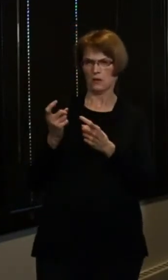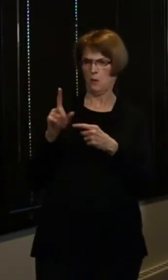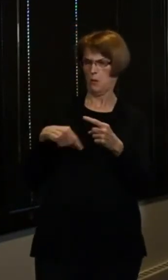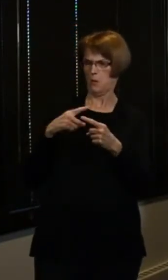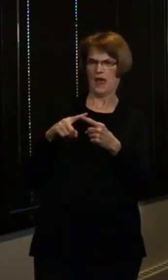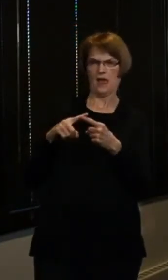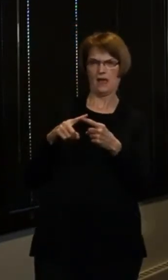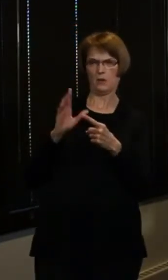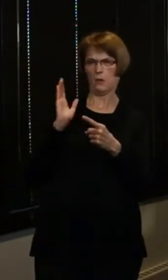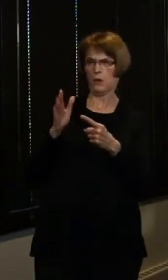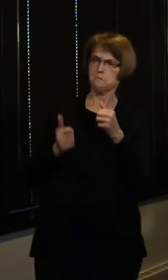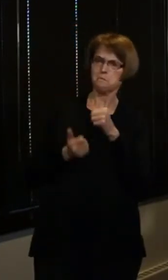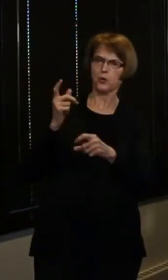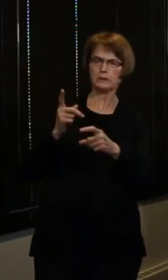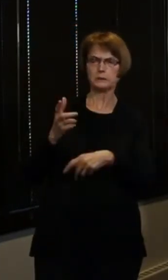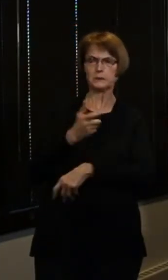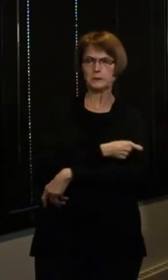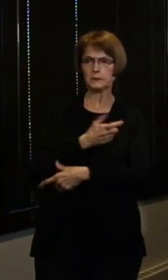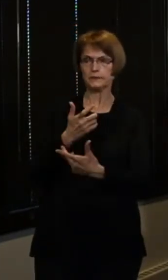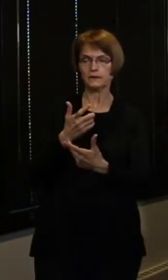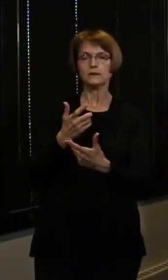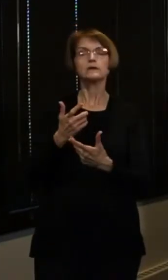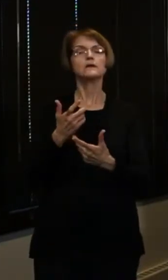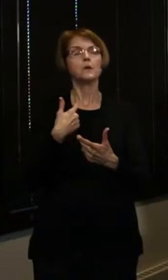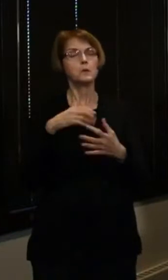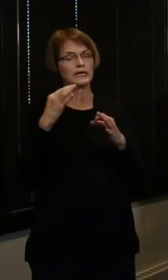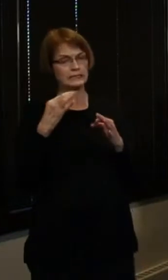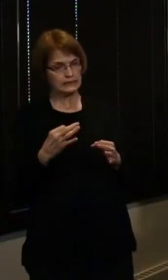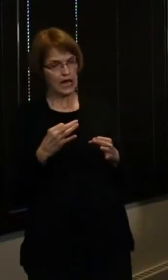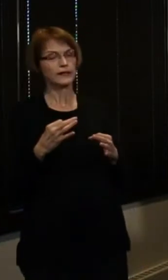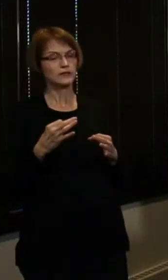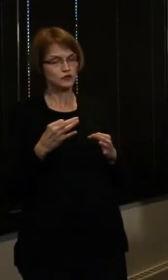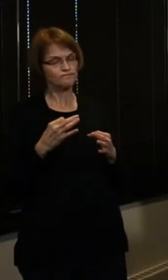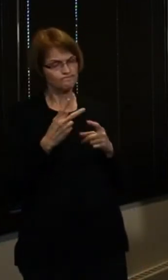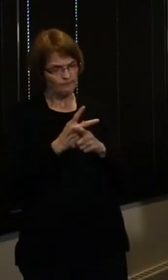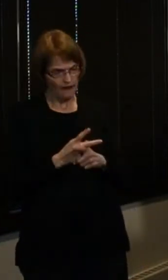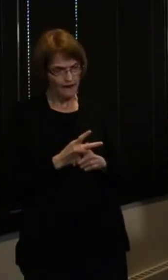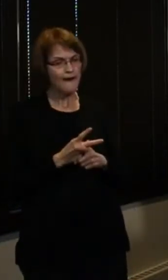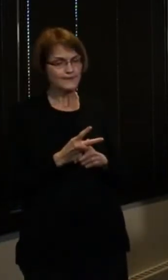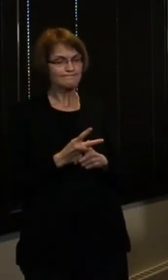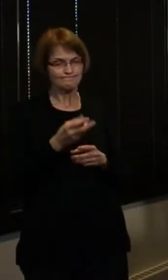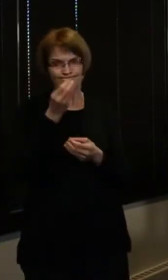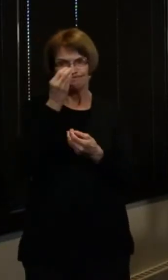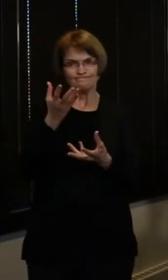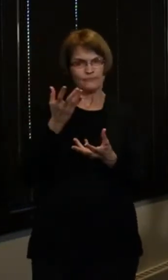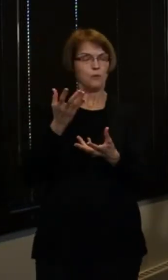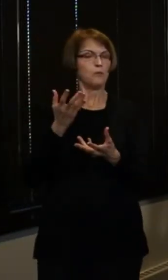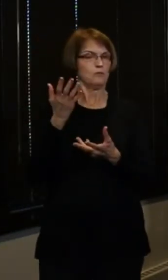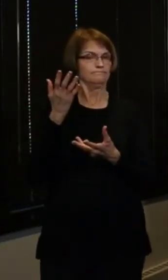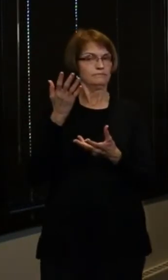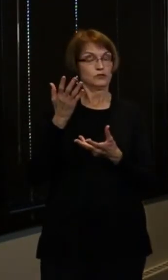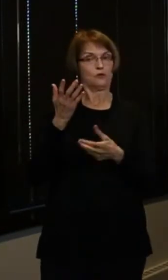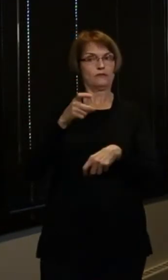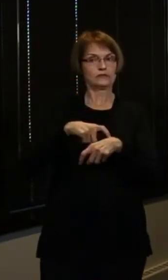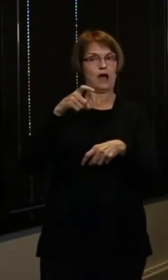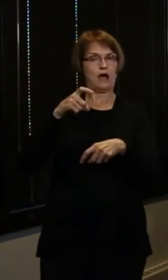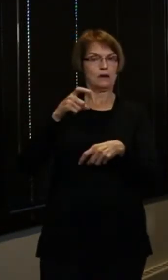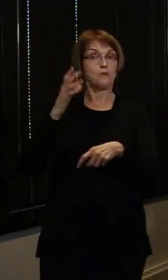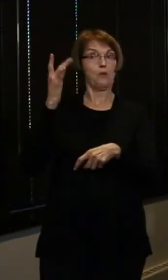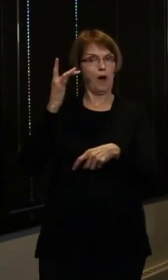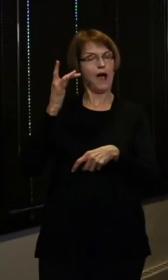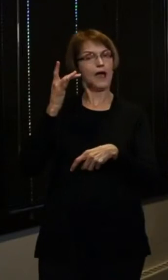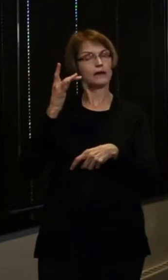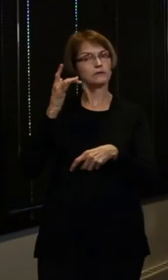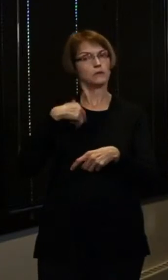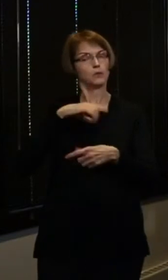least provide some rationale on why we're thinking the way that we are with our rate of vaccinations. So hopefully you found